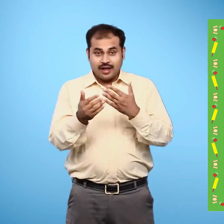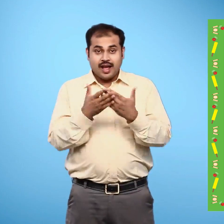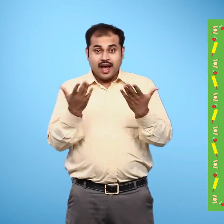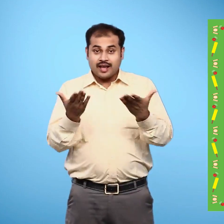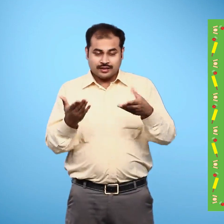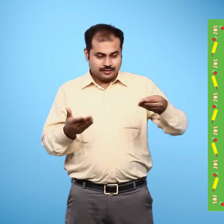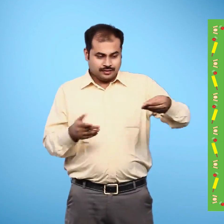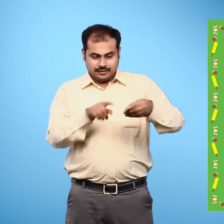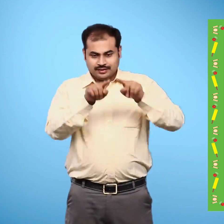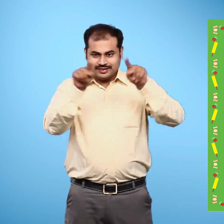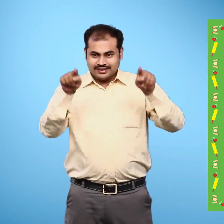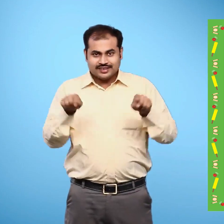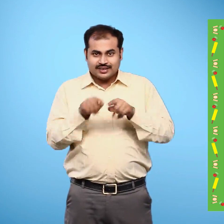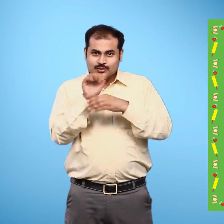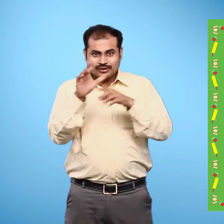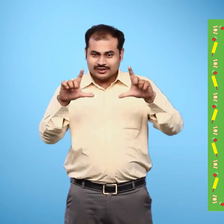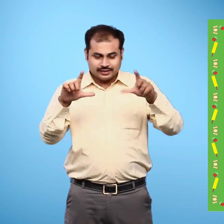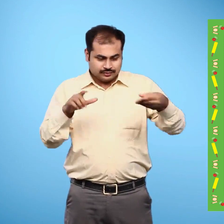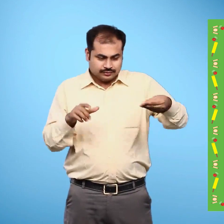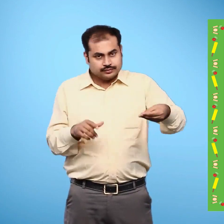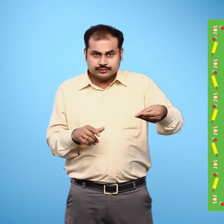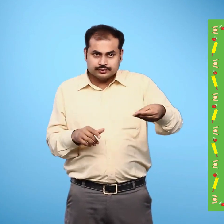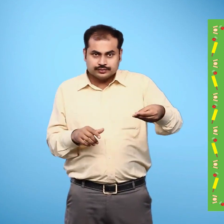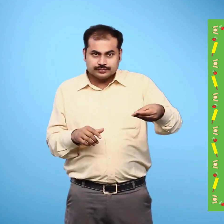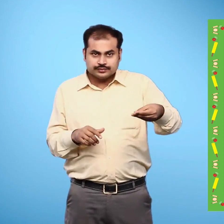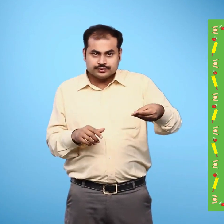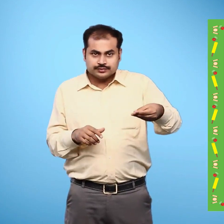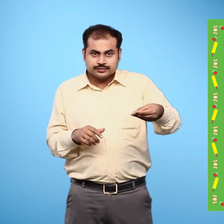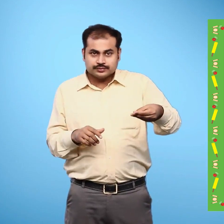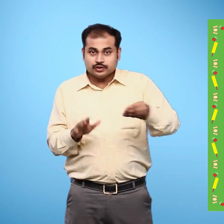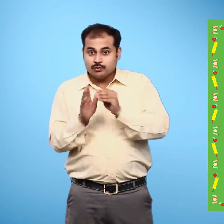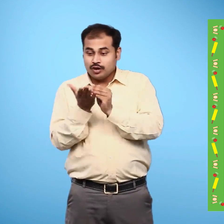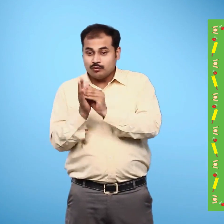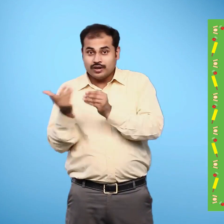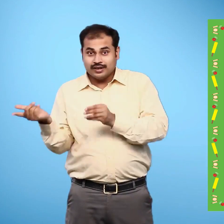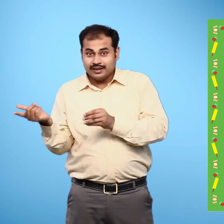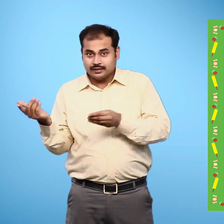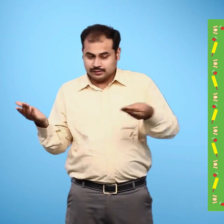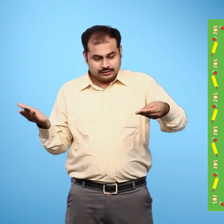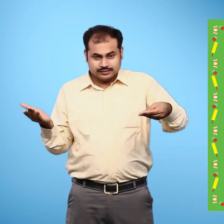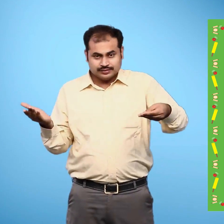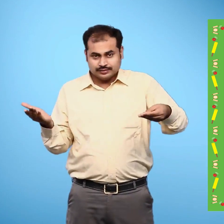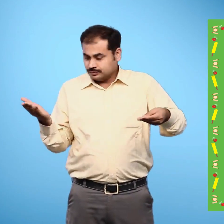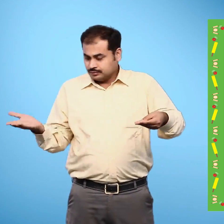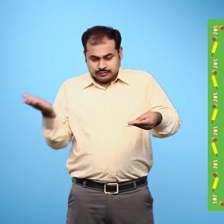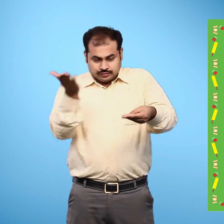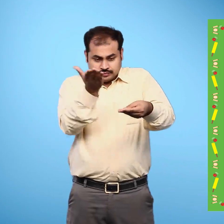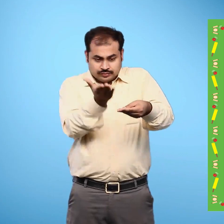shows a hand is holding a postcard from one corner and a book is kept on it.